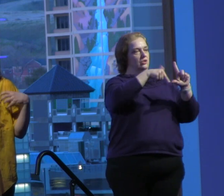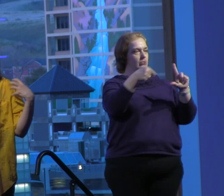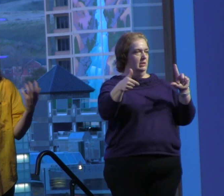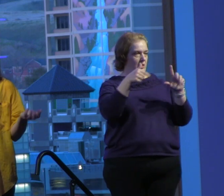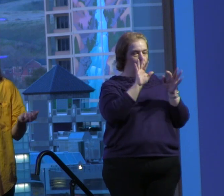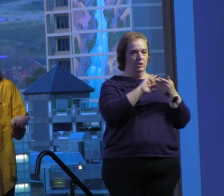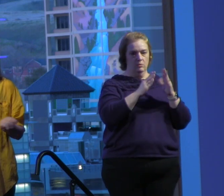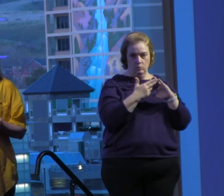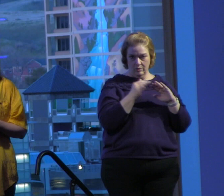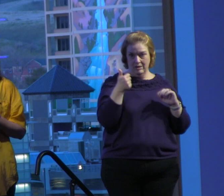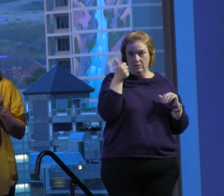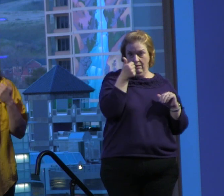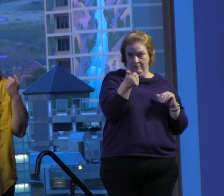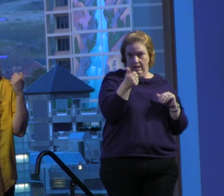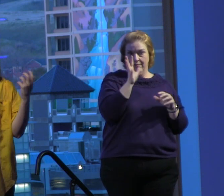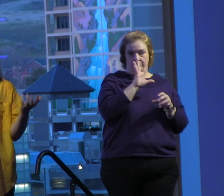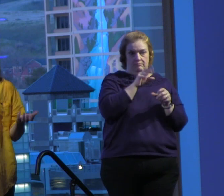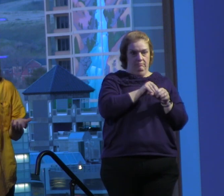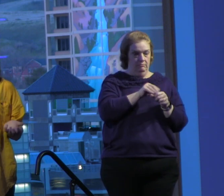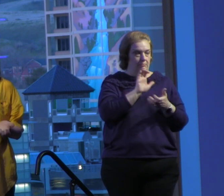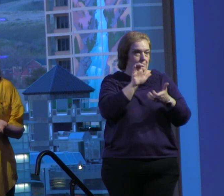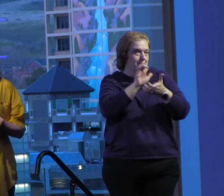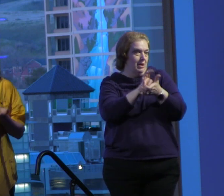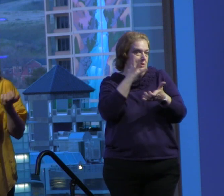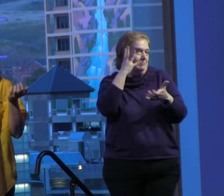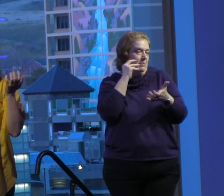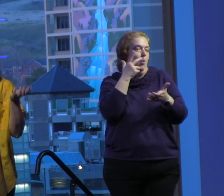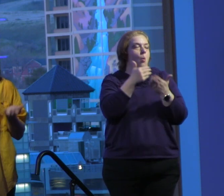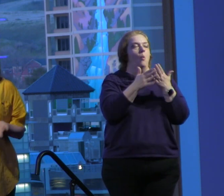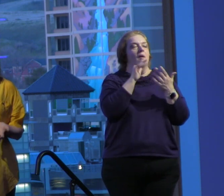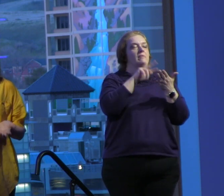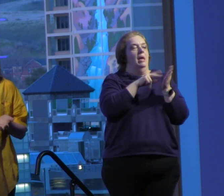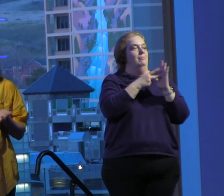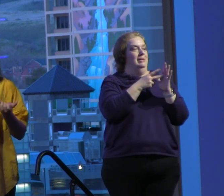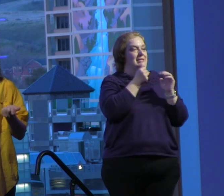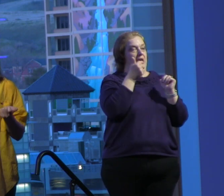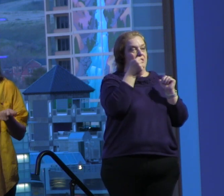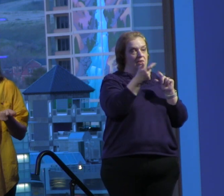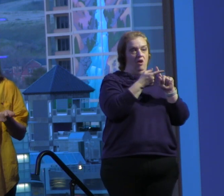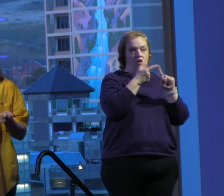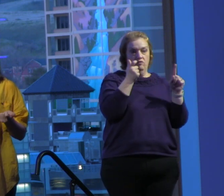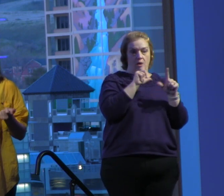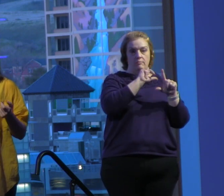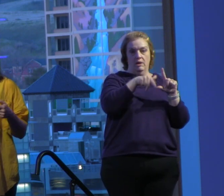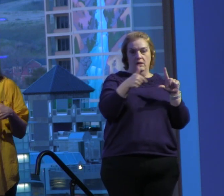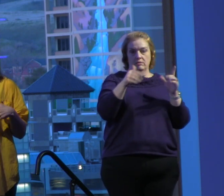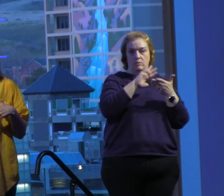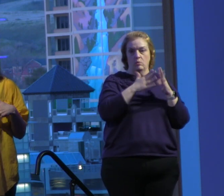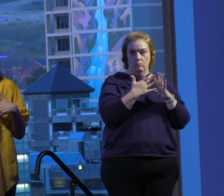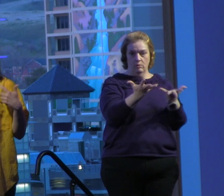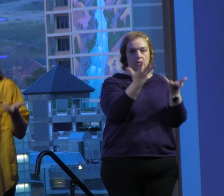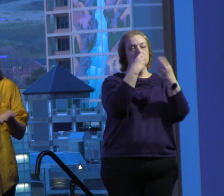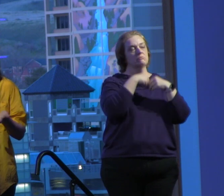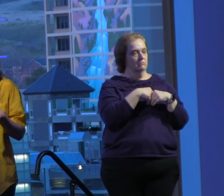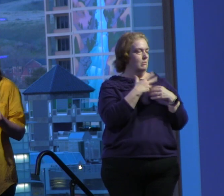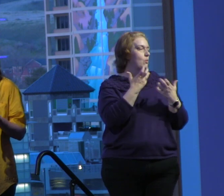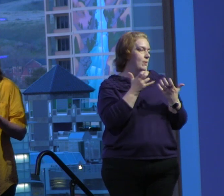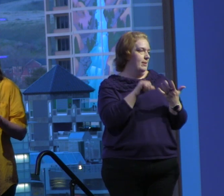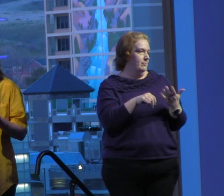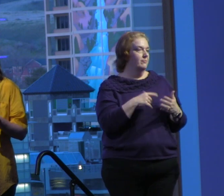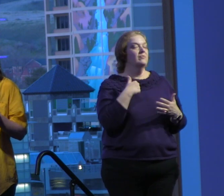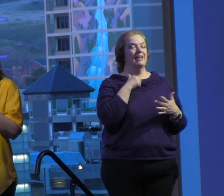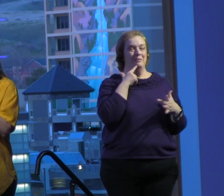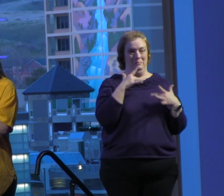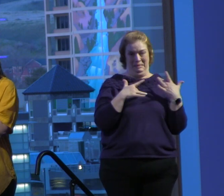have embarked on the journey of marriage or whatever that means for you and you are from that community, we would love to hear from you. I am excited to say